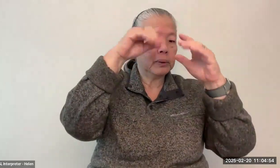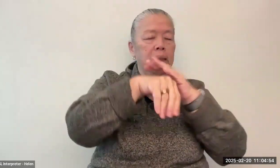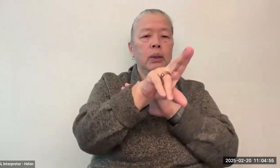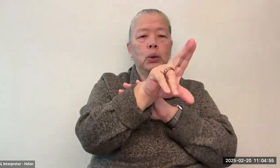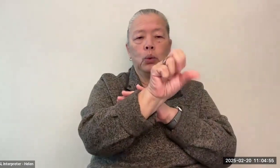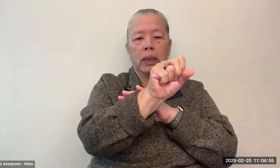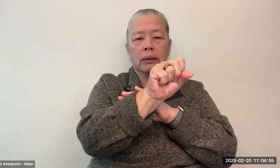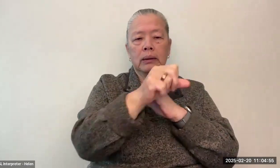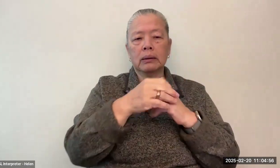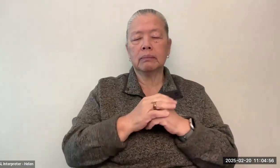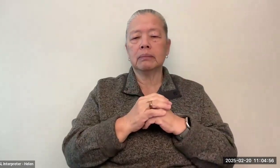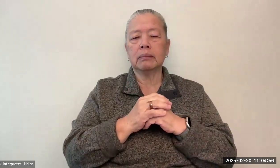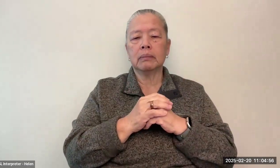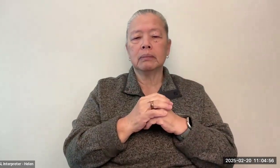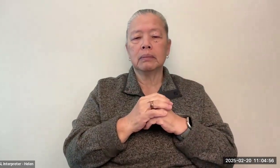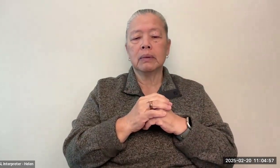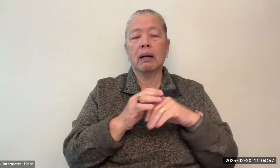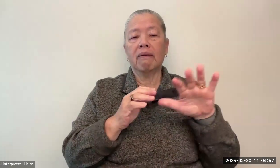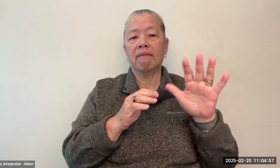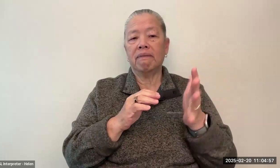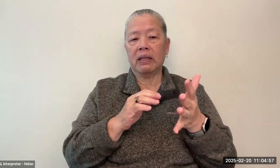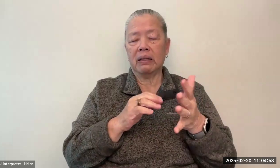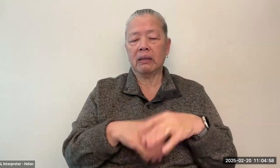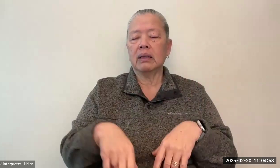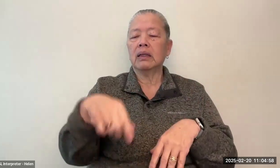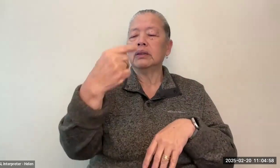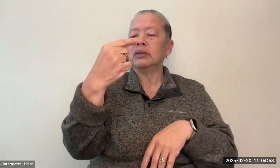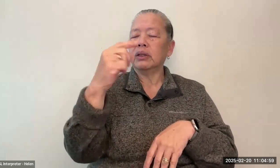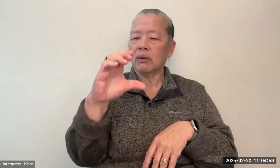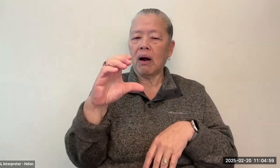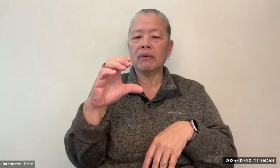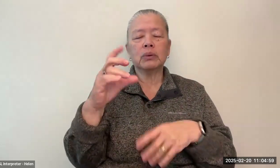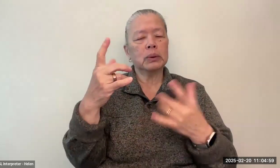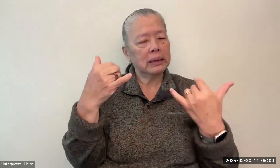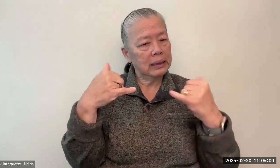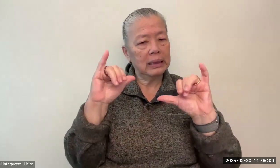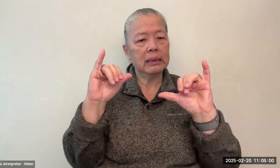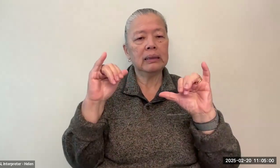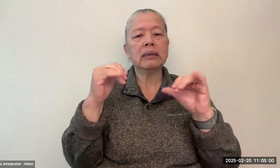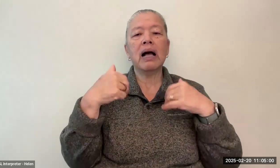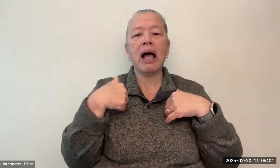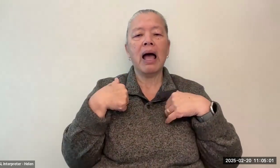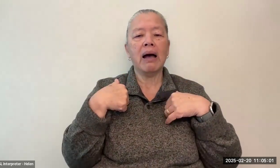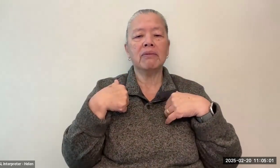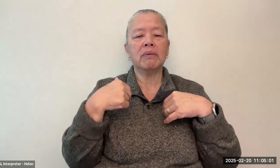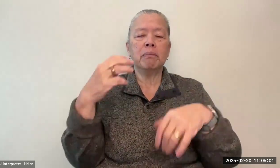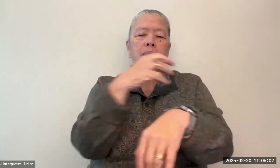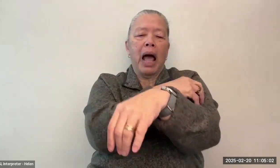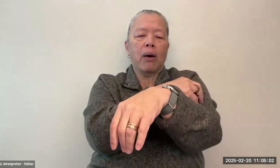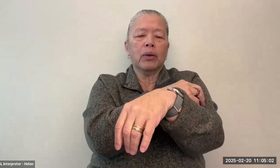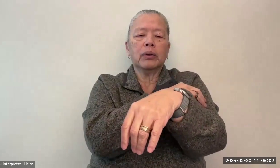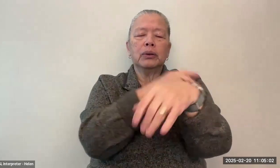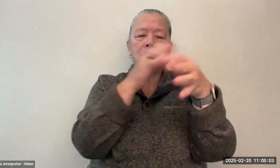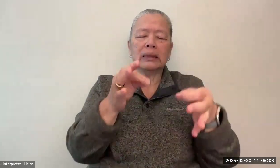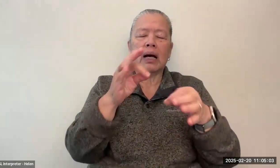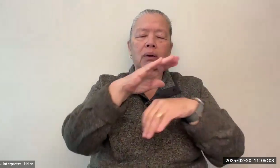States. And fifth, General Conference will still have power over all matters